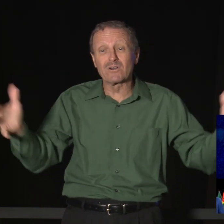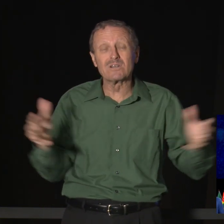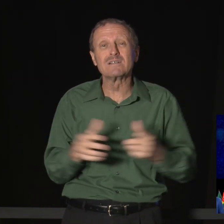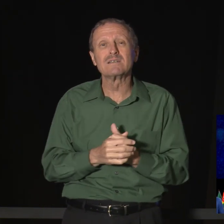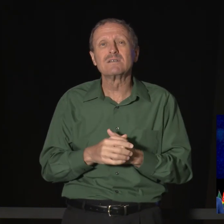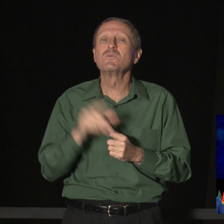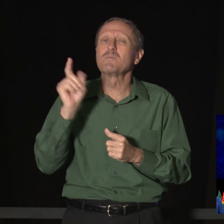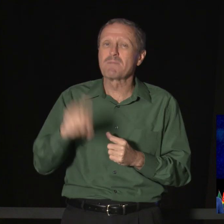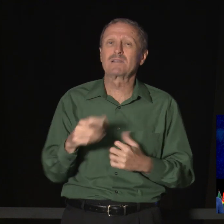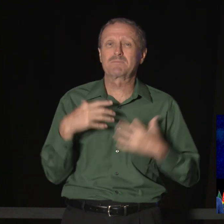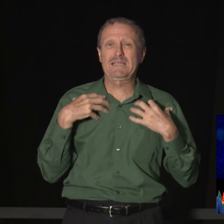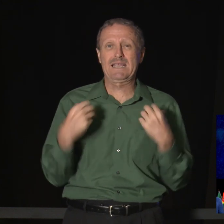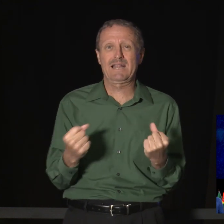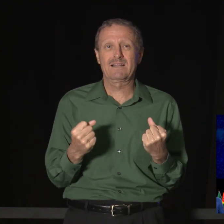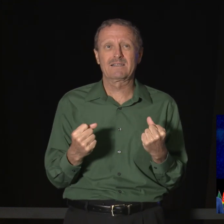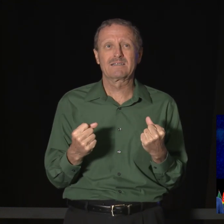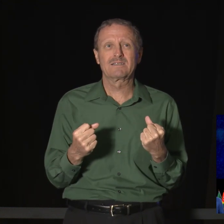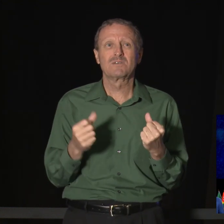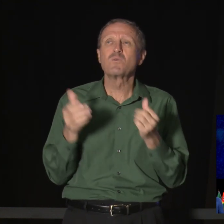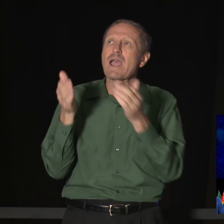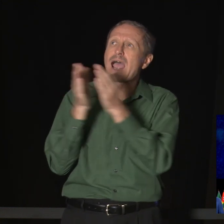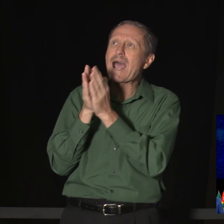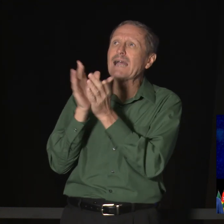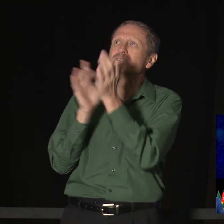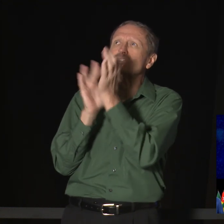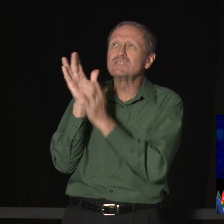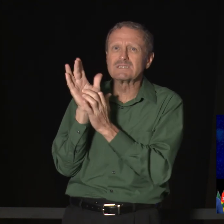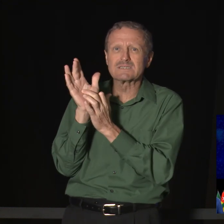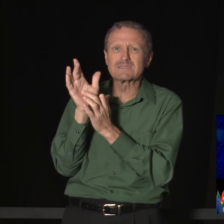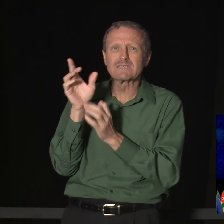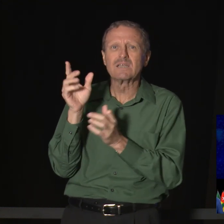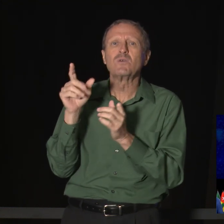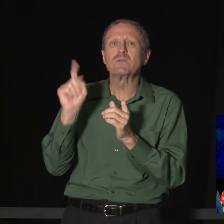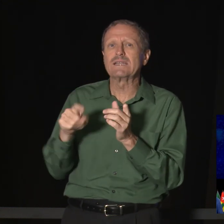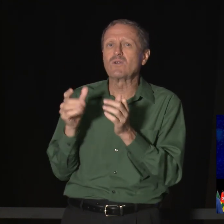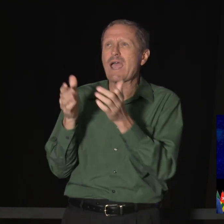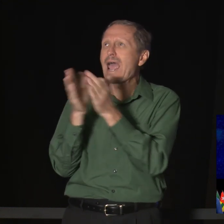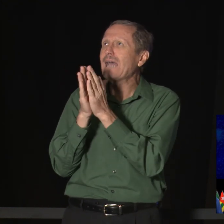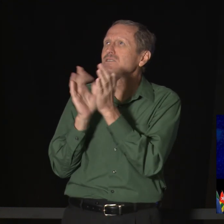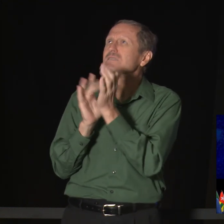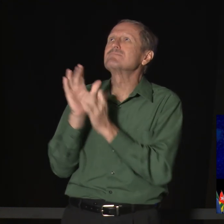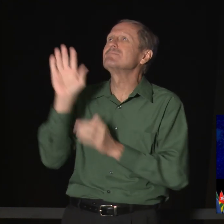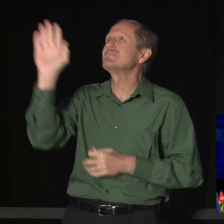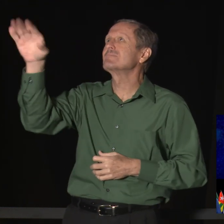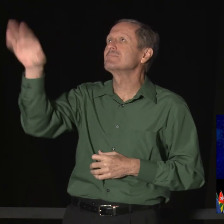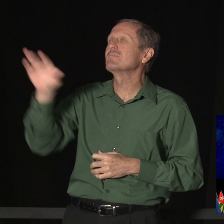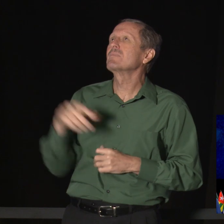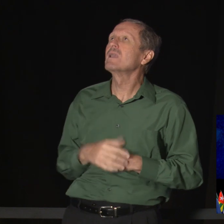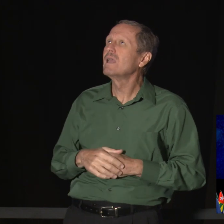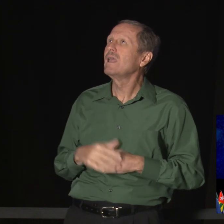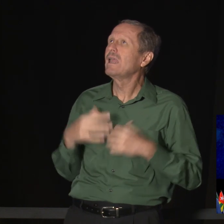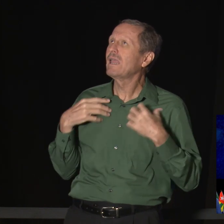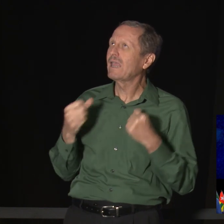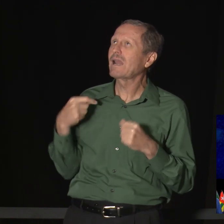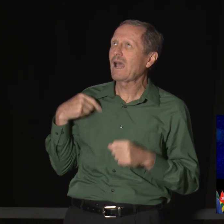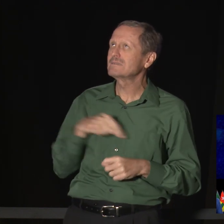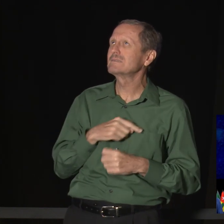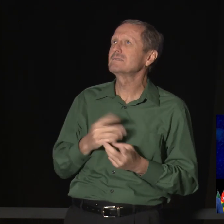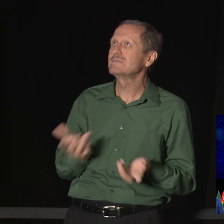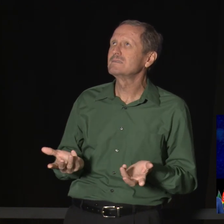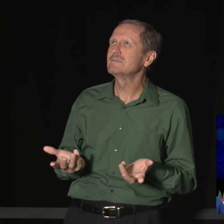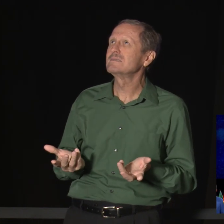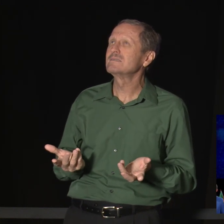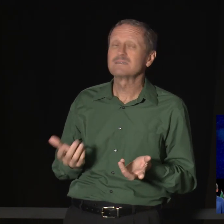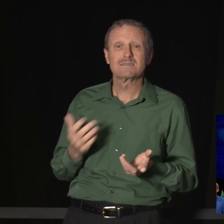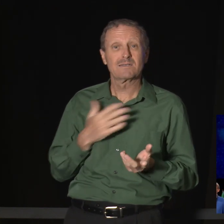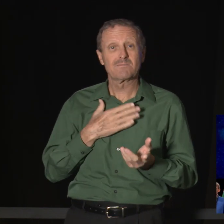be healed, and we need to ask Jesus. We need to ask Jesus, Jesus, heal us. So my appeal to